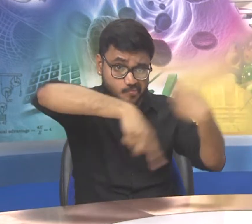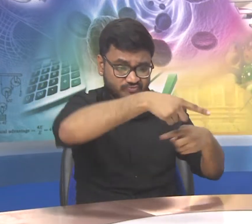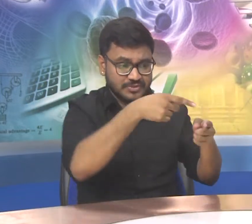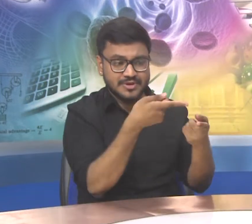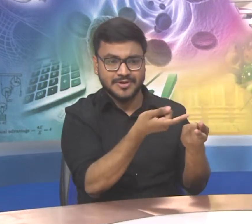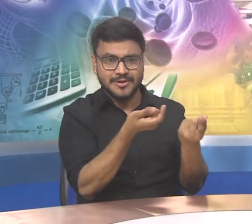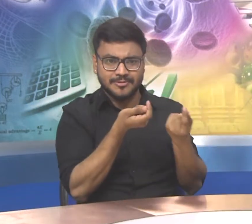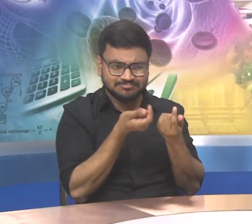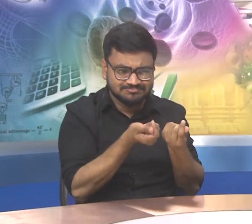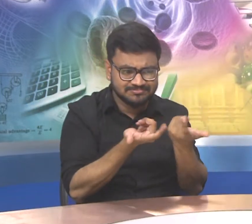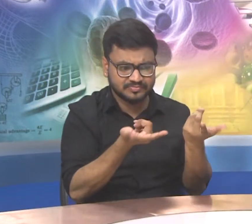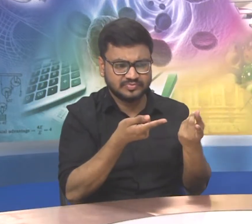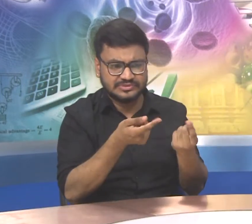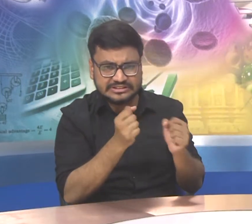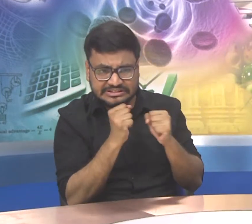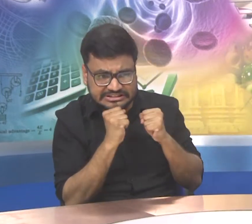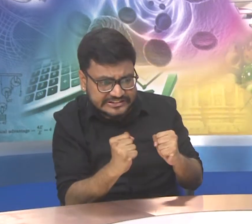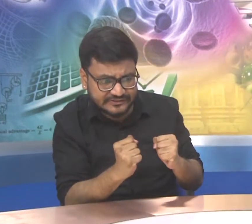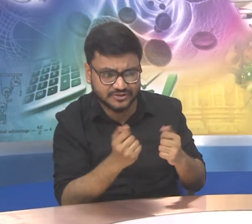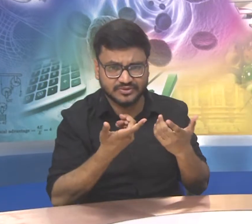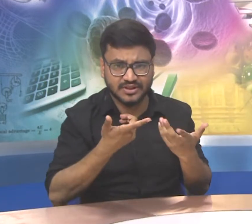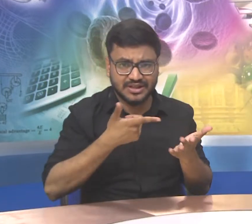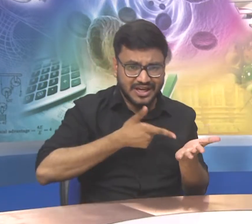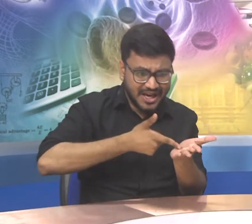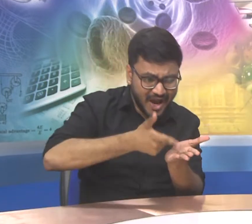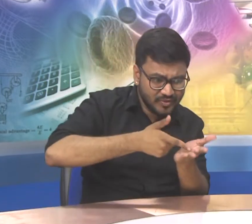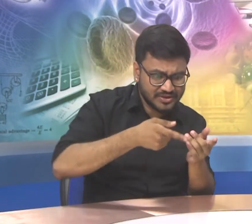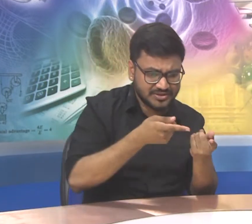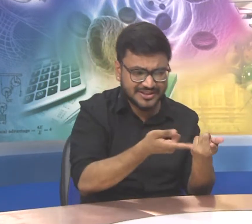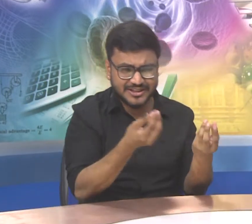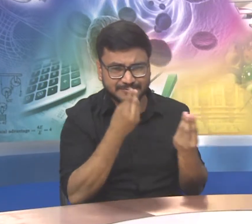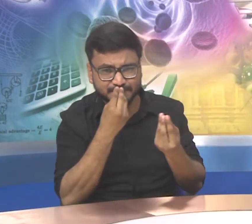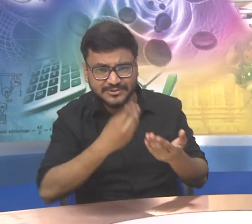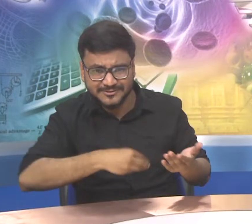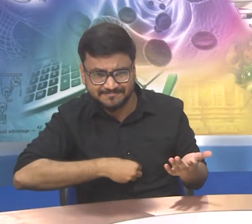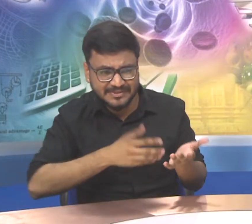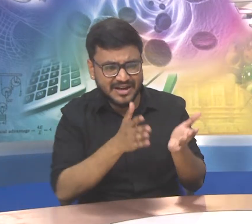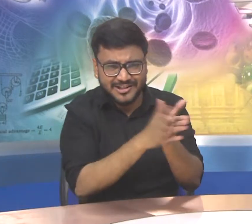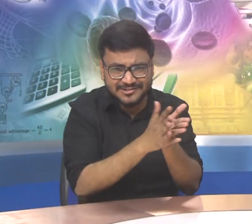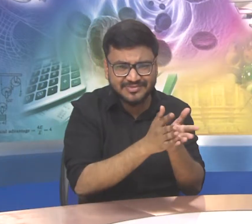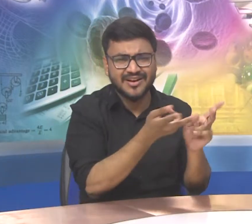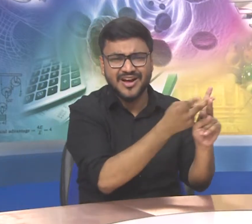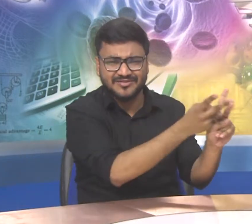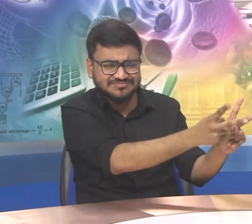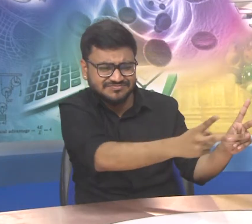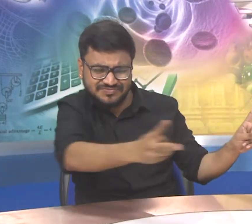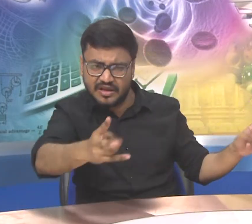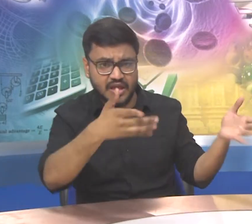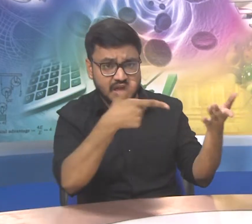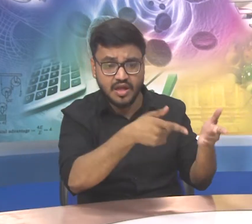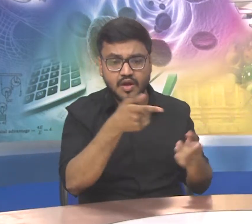These are formed at the village or town level with borrower and non-borrower